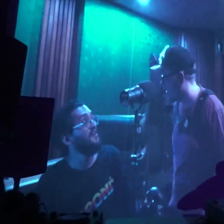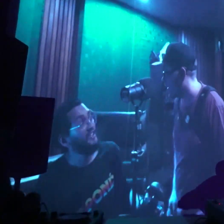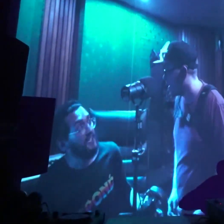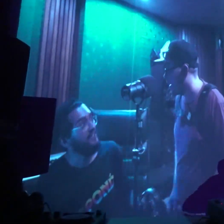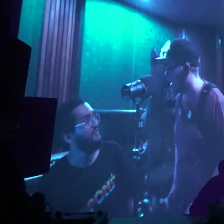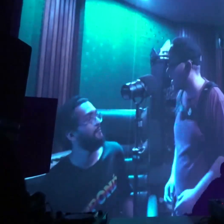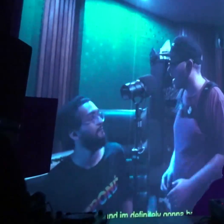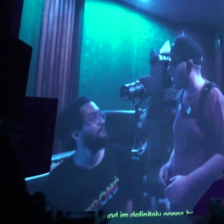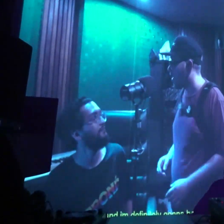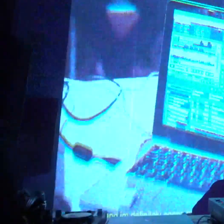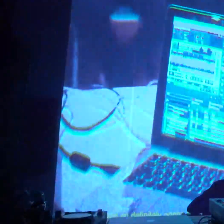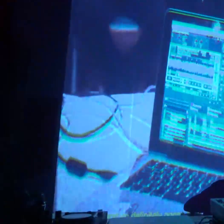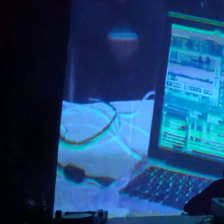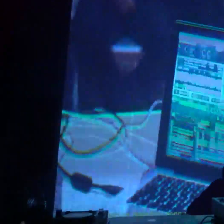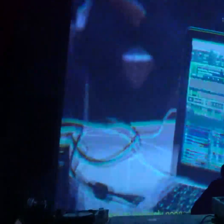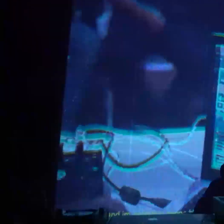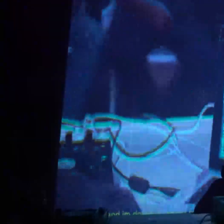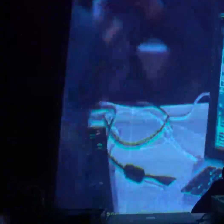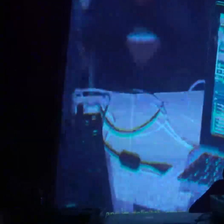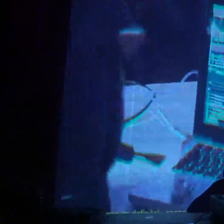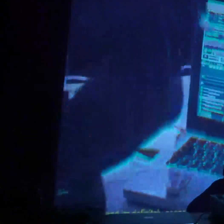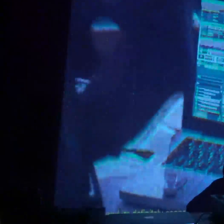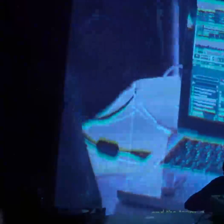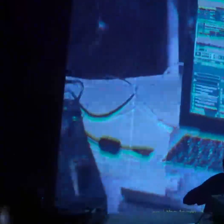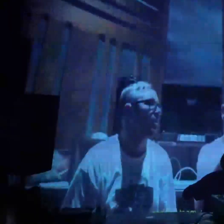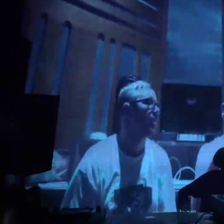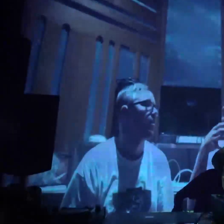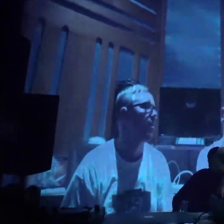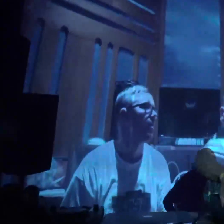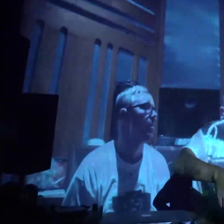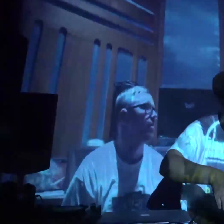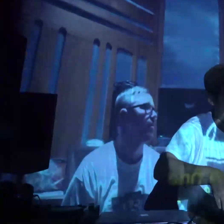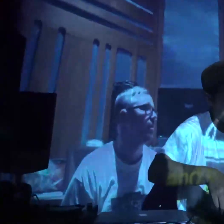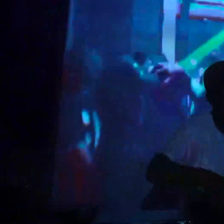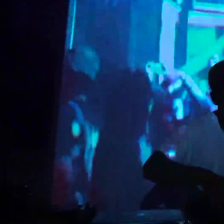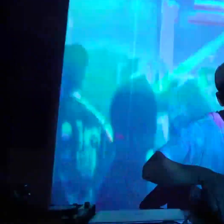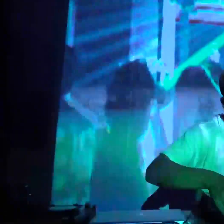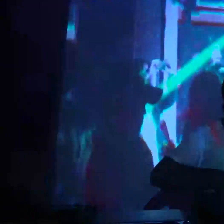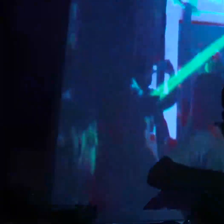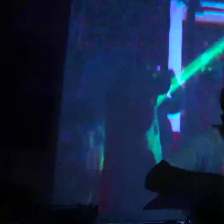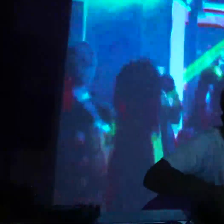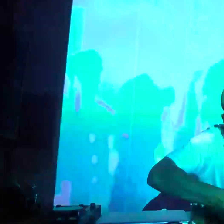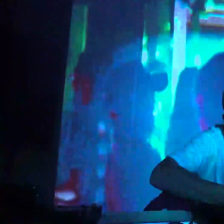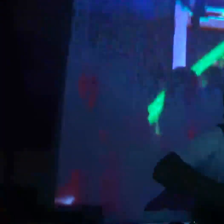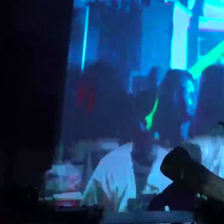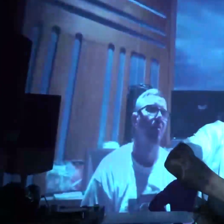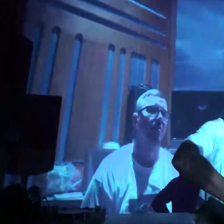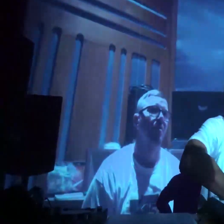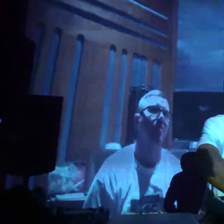experienced. I'm definitely going to be following some of your concept and the team and the collective. You know, you guys